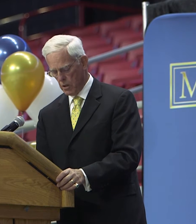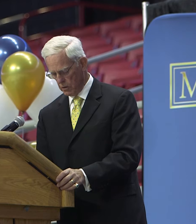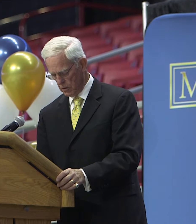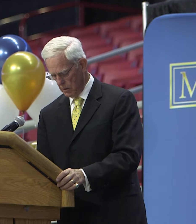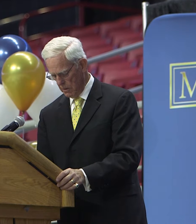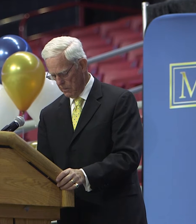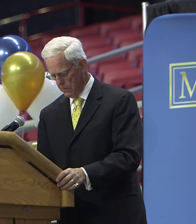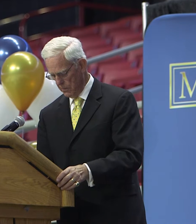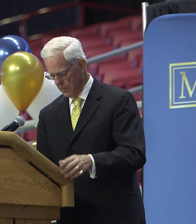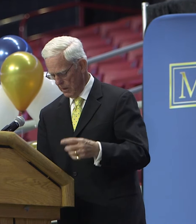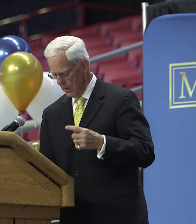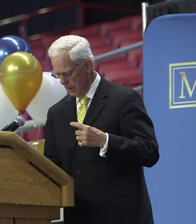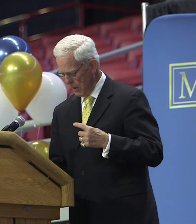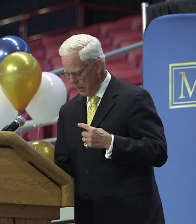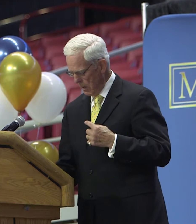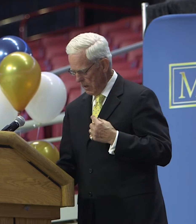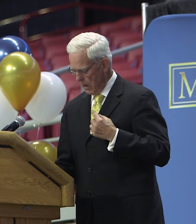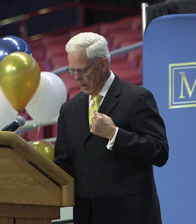tomorrow's leaders.